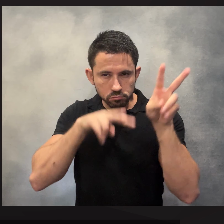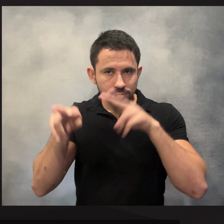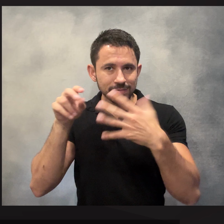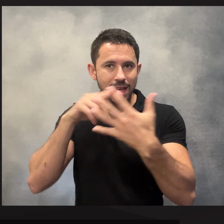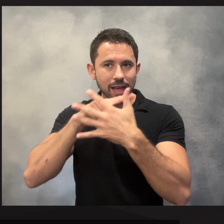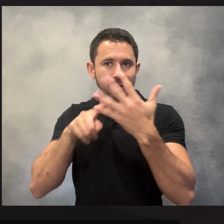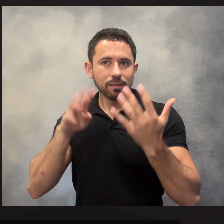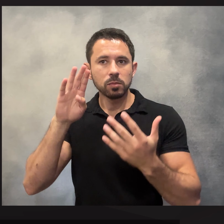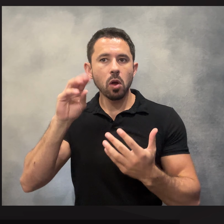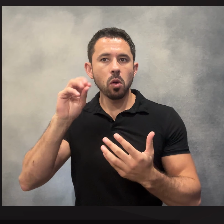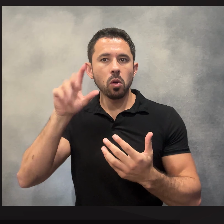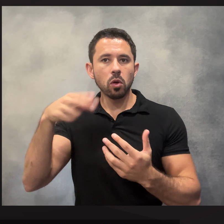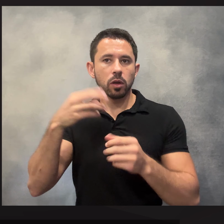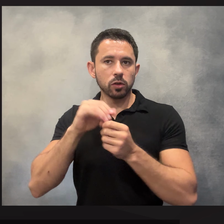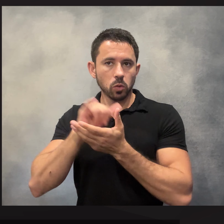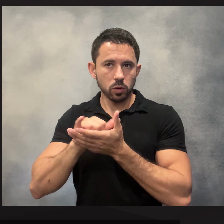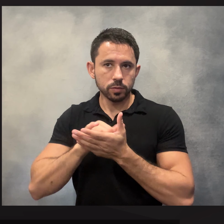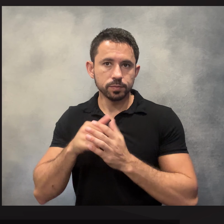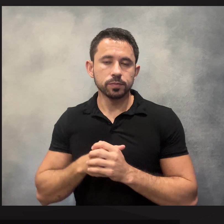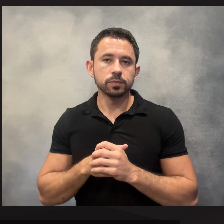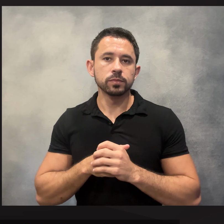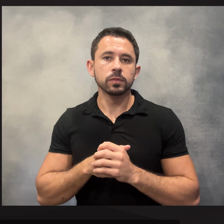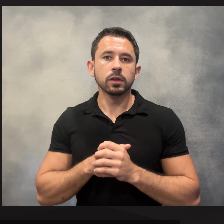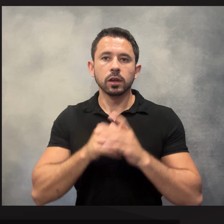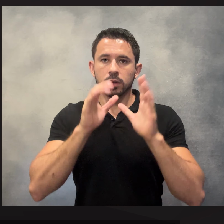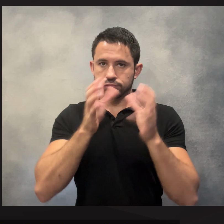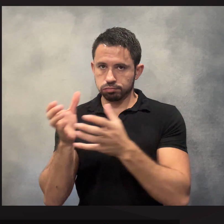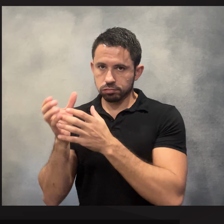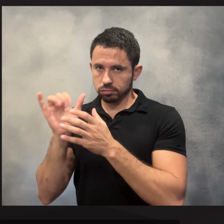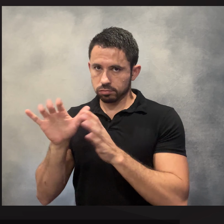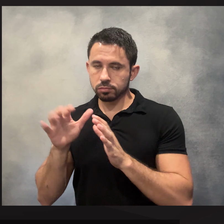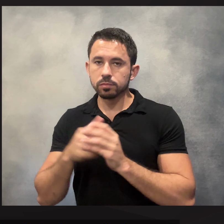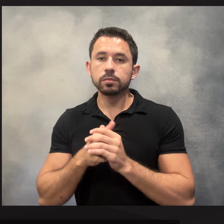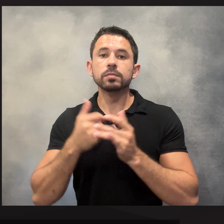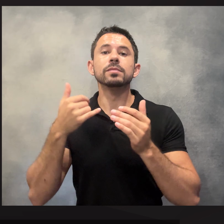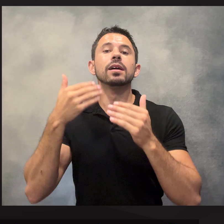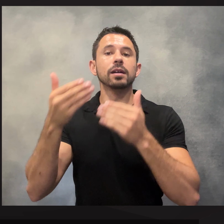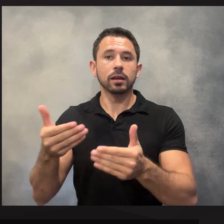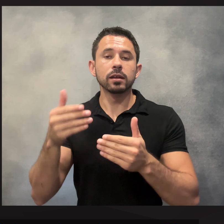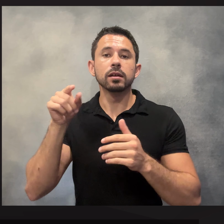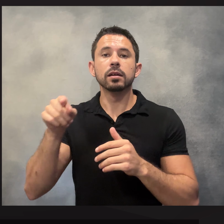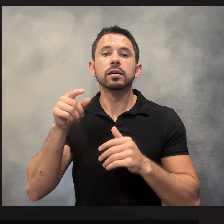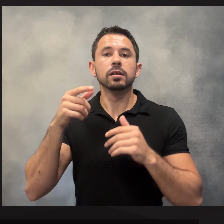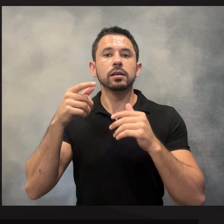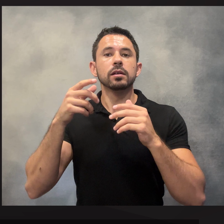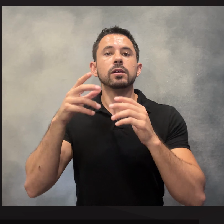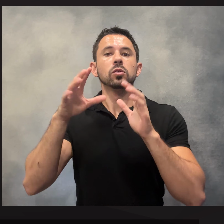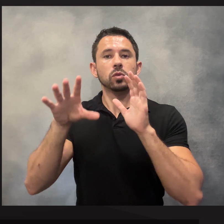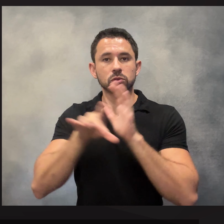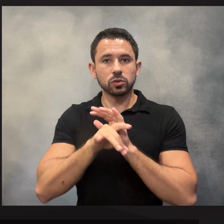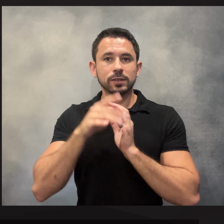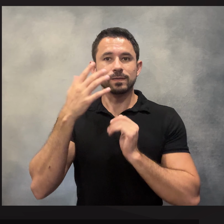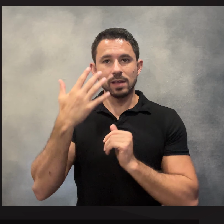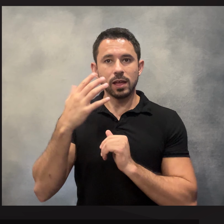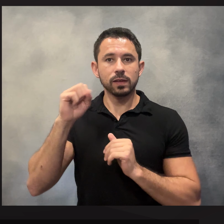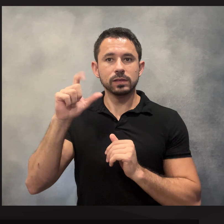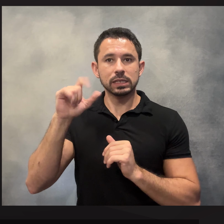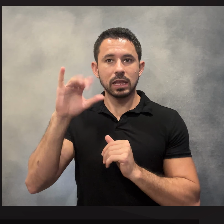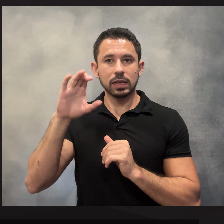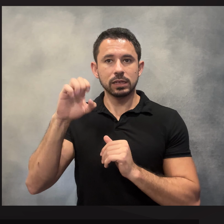Choose 5 slices, so we see only boroughs and not any of the inquiries